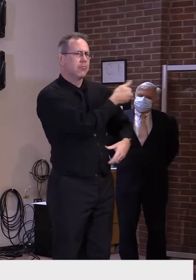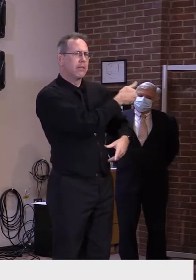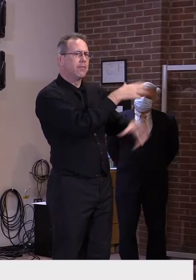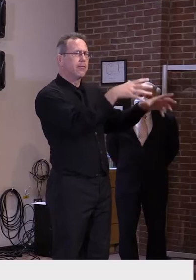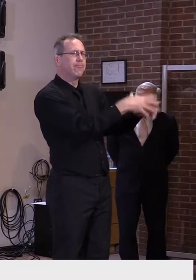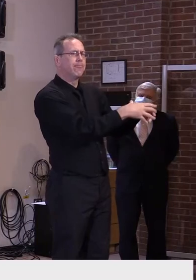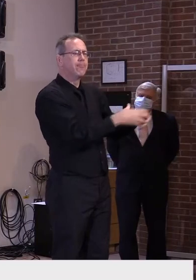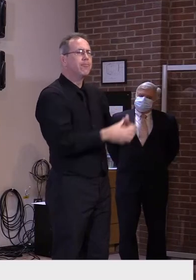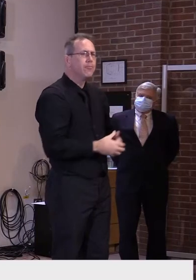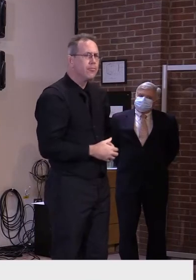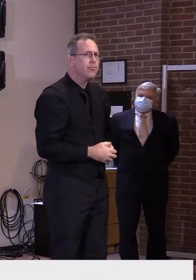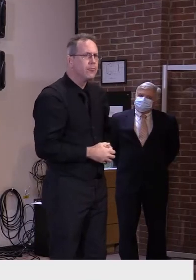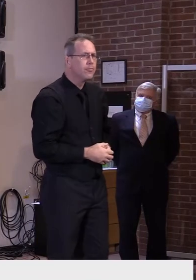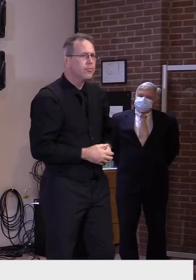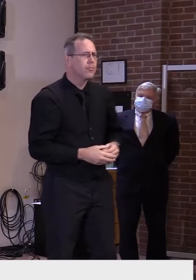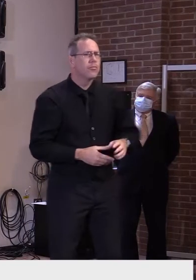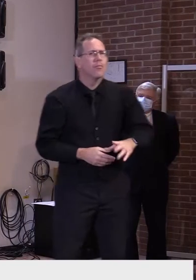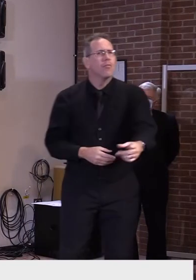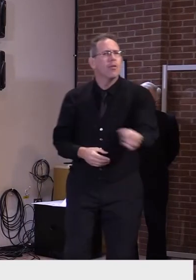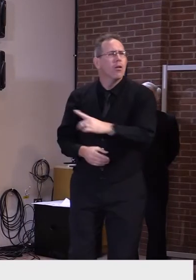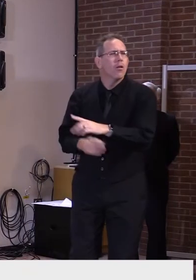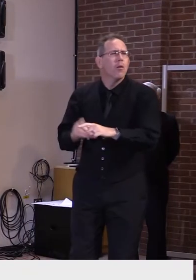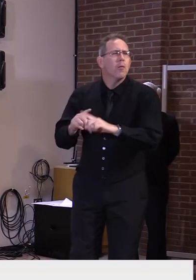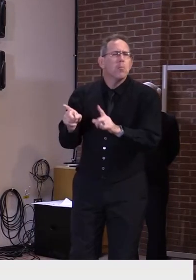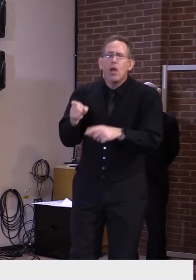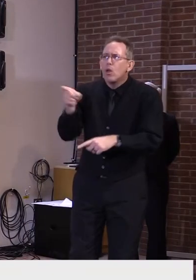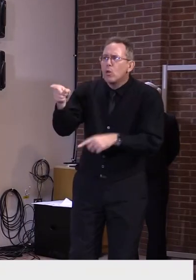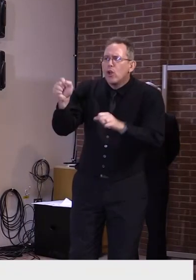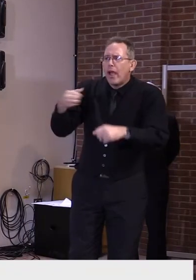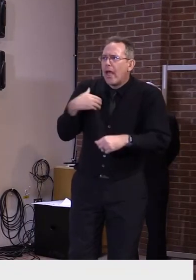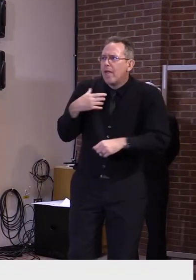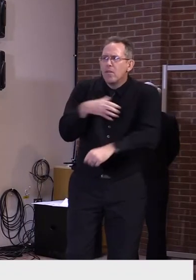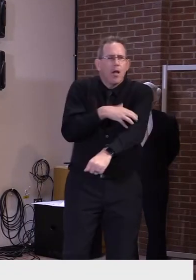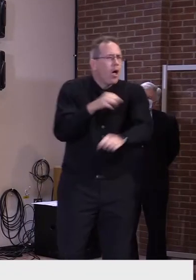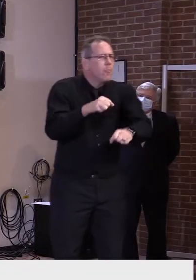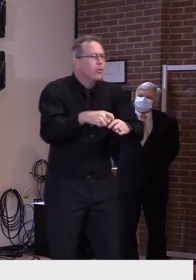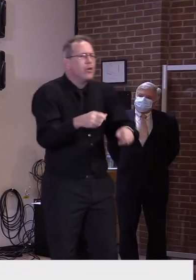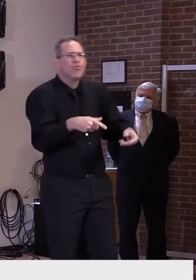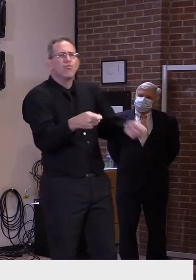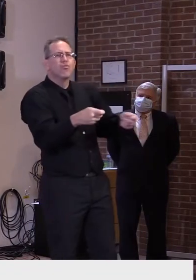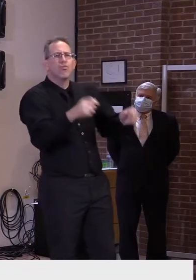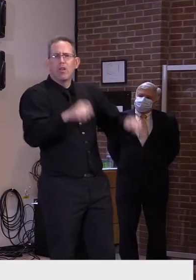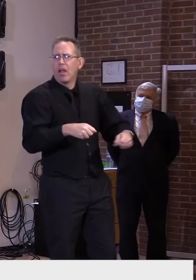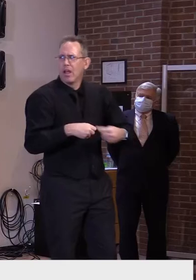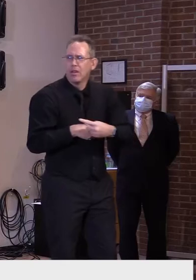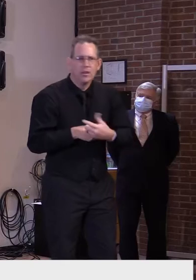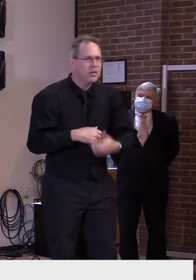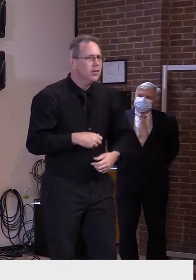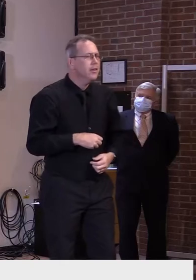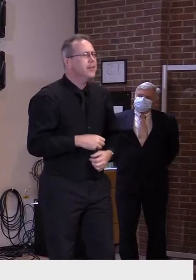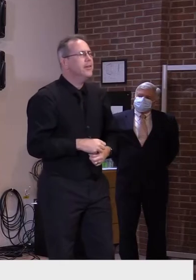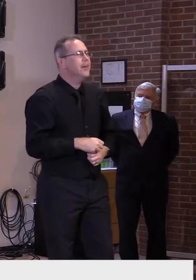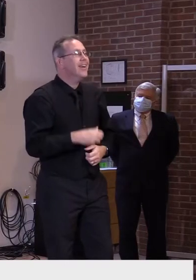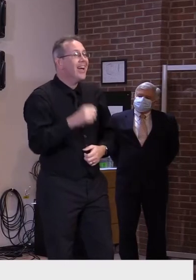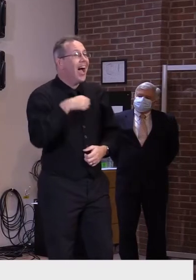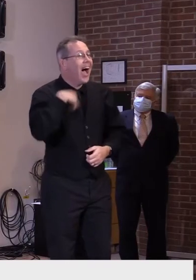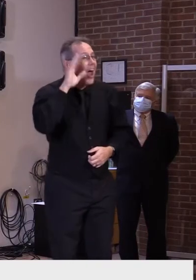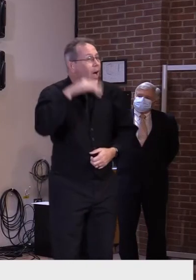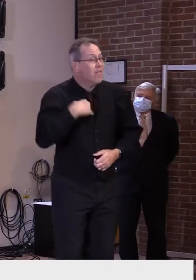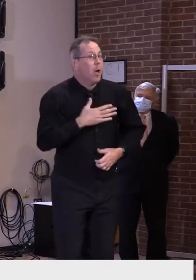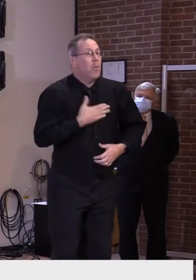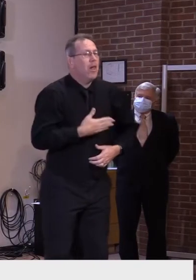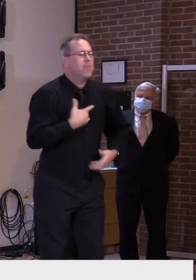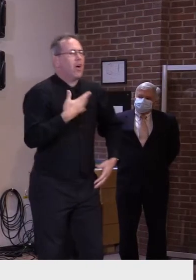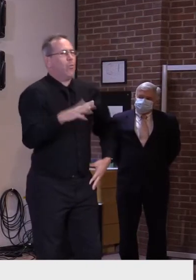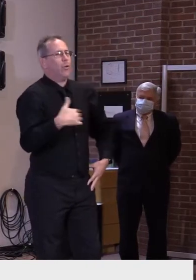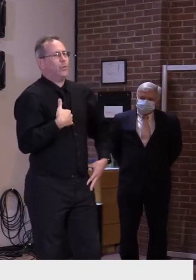But you could institute something that isn't... If I was willing to do so, that goes against everything that I have said. I think I've made